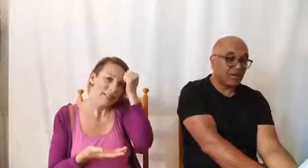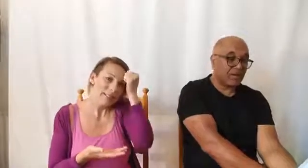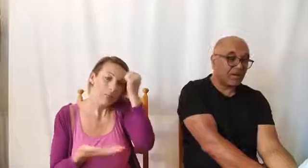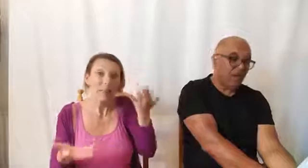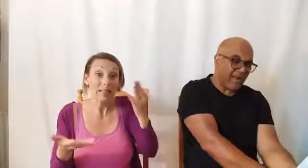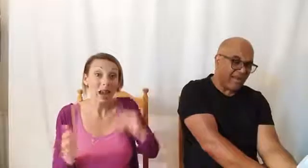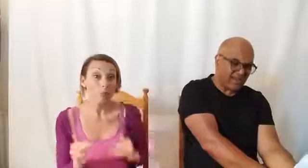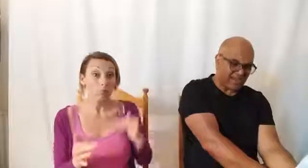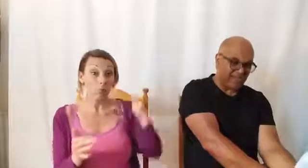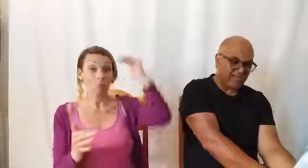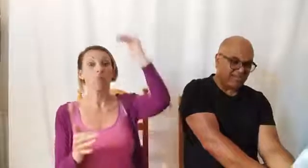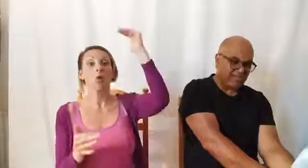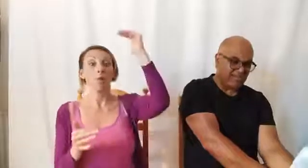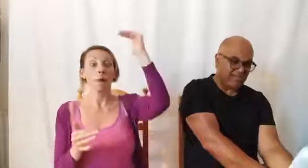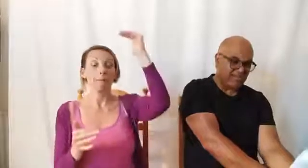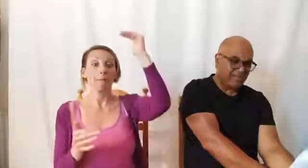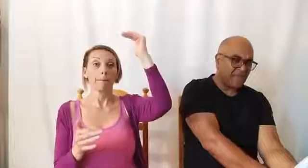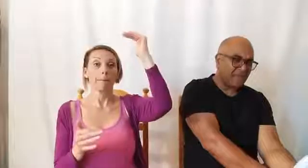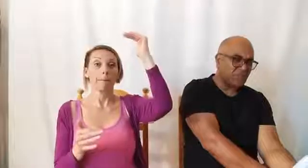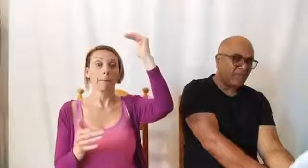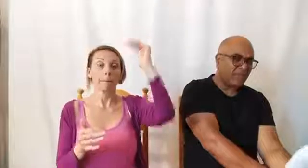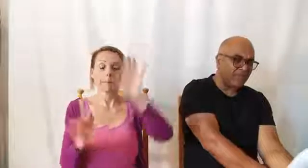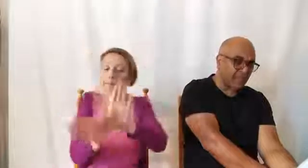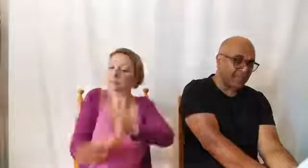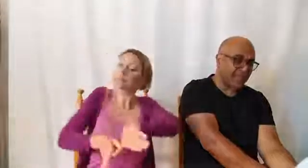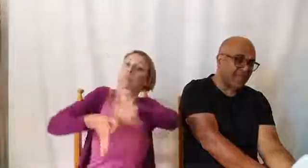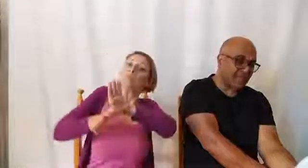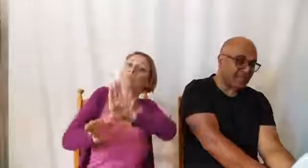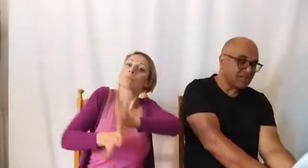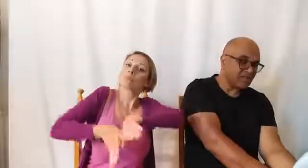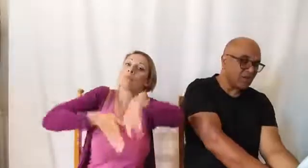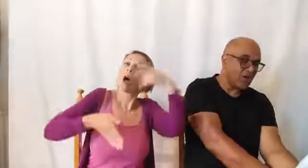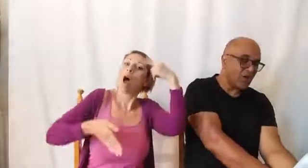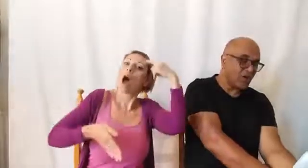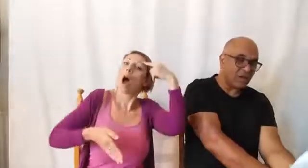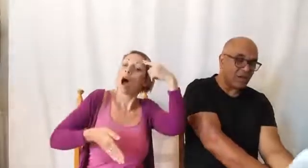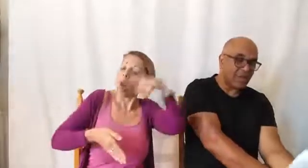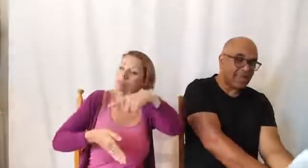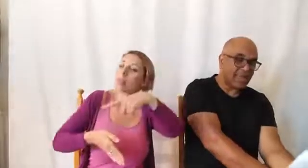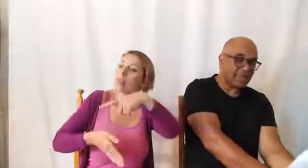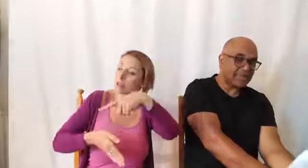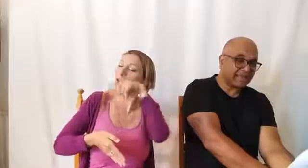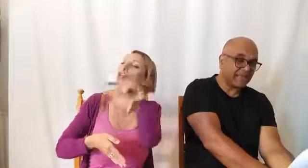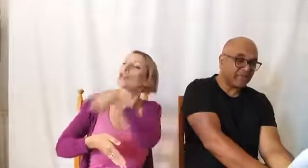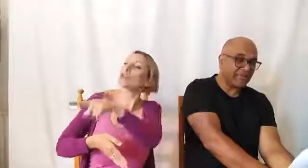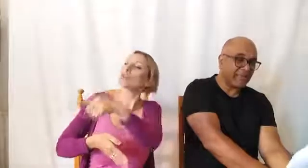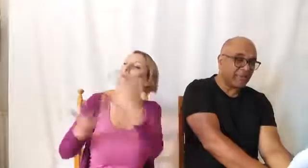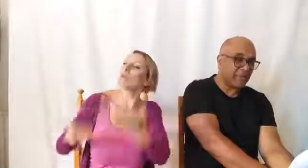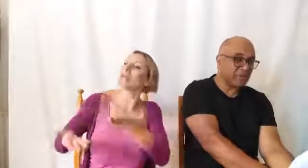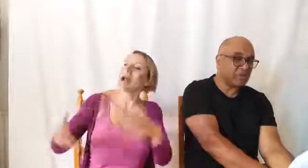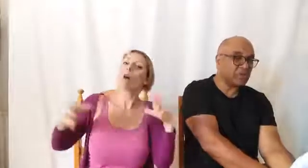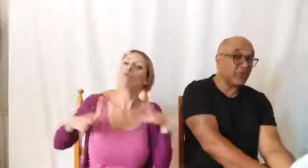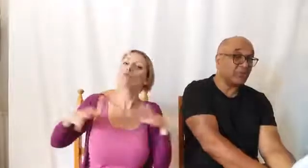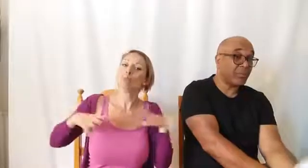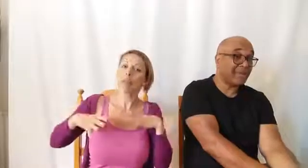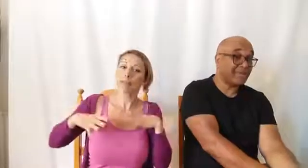I think, Ben, that you're finally ready to join your own kind and live with the other barnacles on my tail.